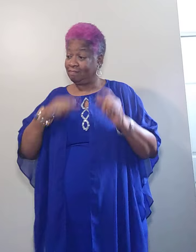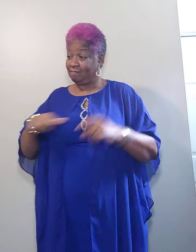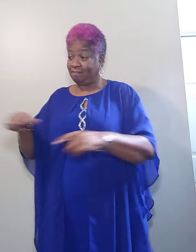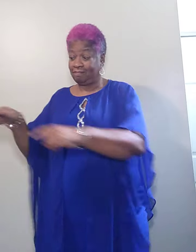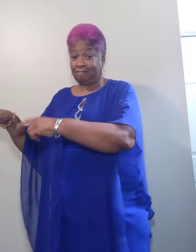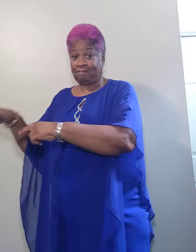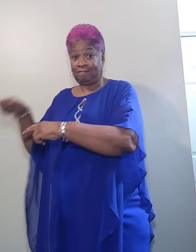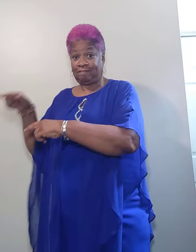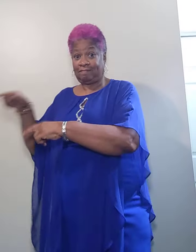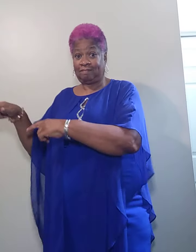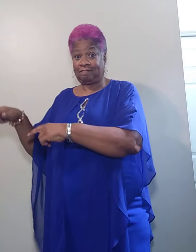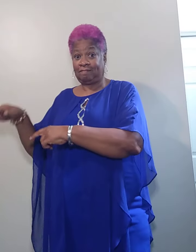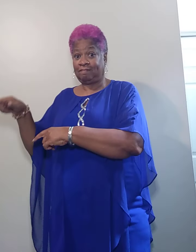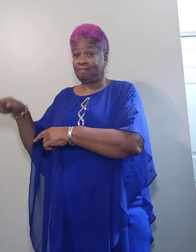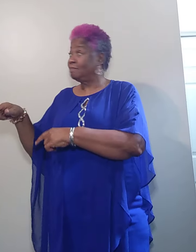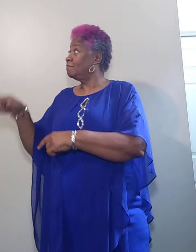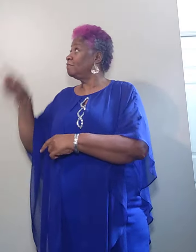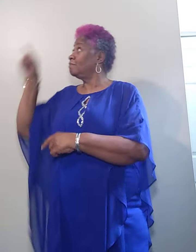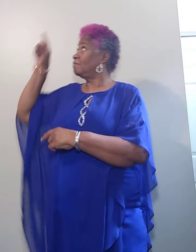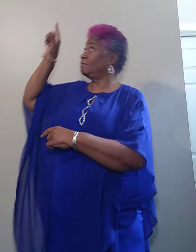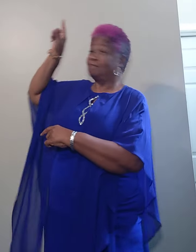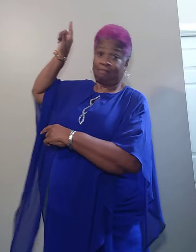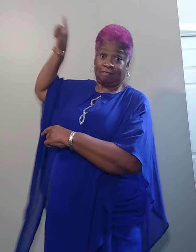I'm trying to get somewhere that's real and pure and true and eternal.